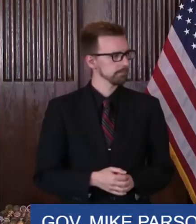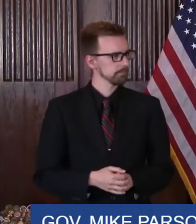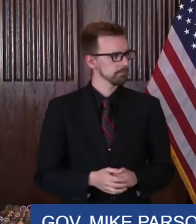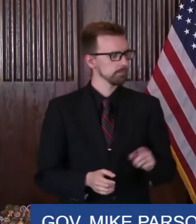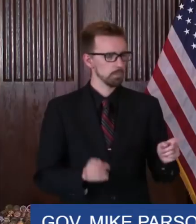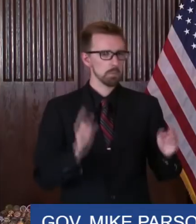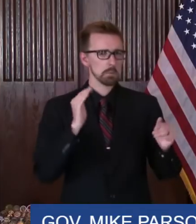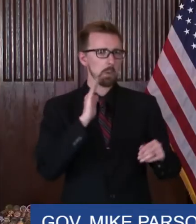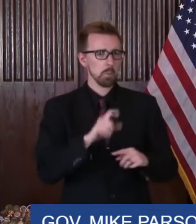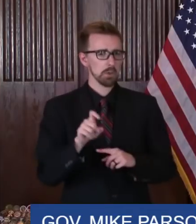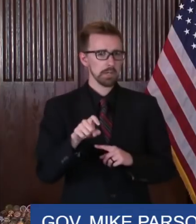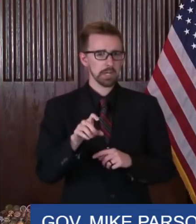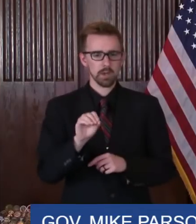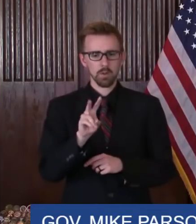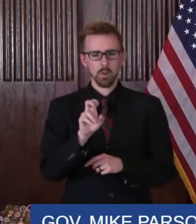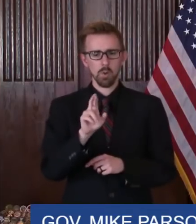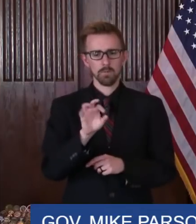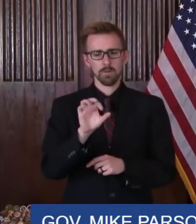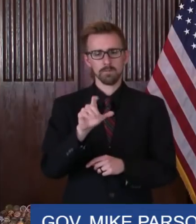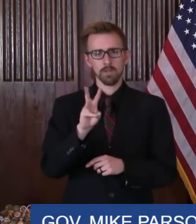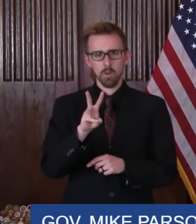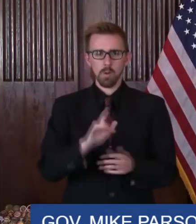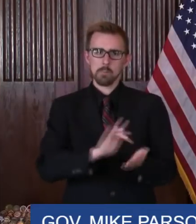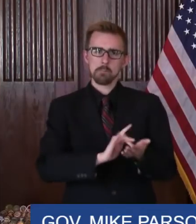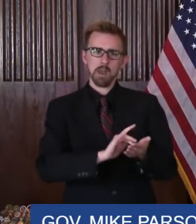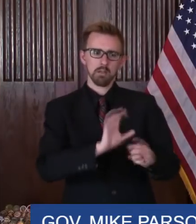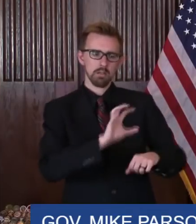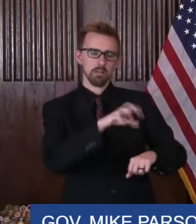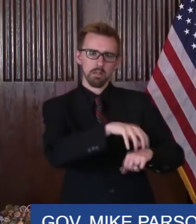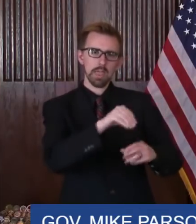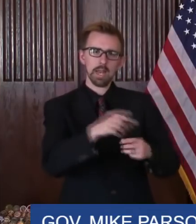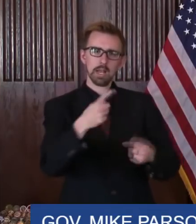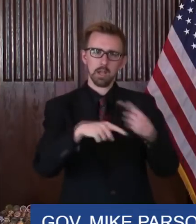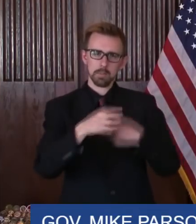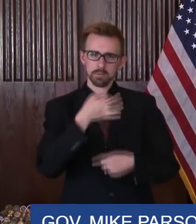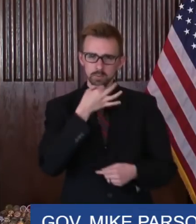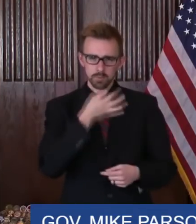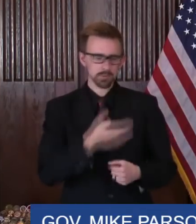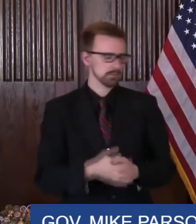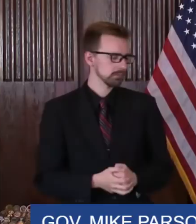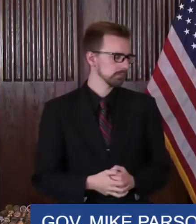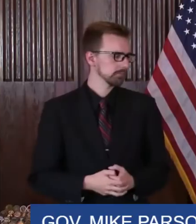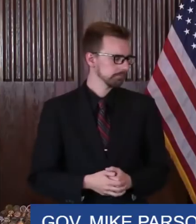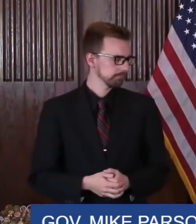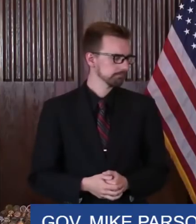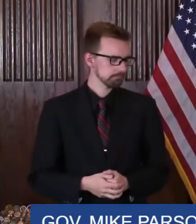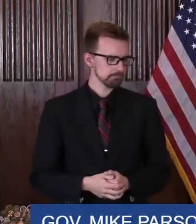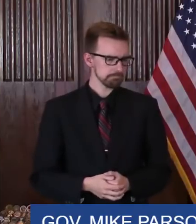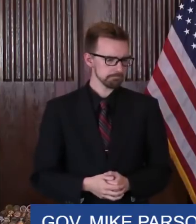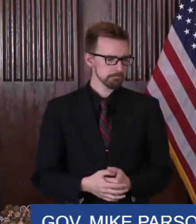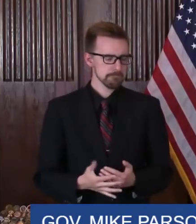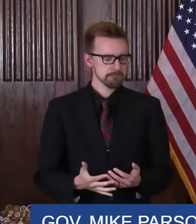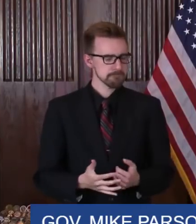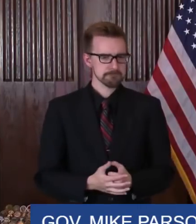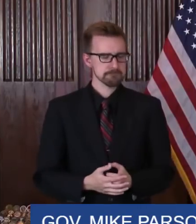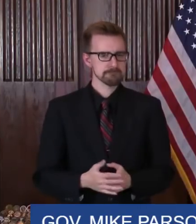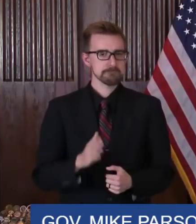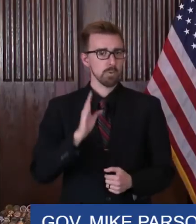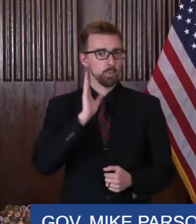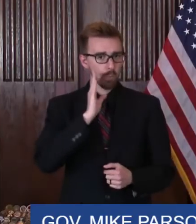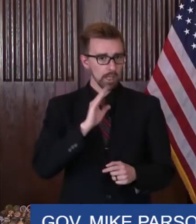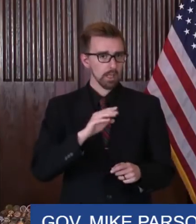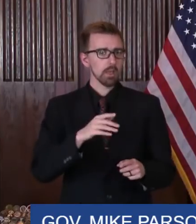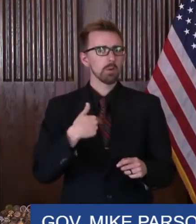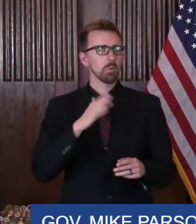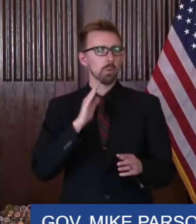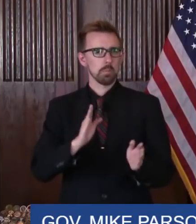expect there will be a need for overflow medical care facilities in the coming weeks? I don't know whether there will be or not, but